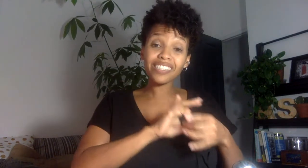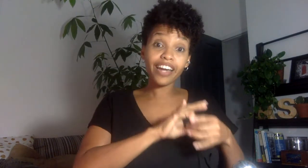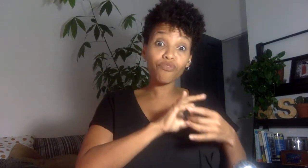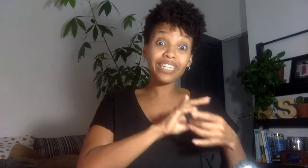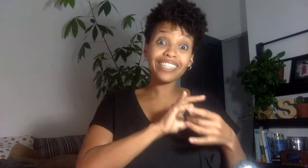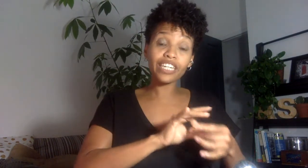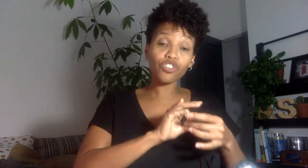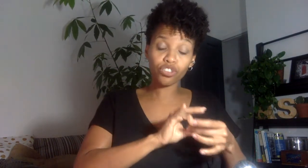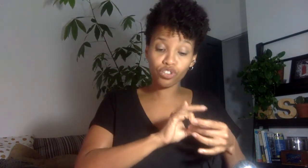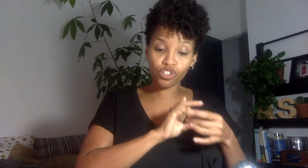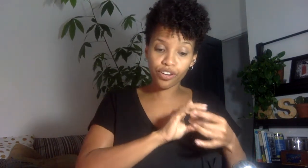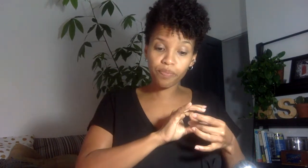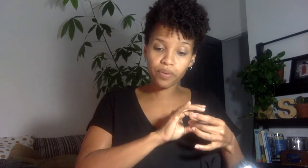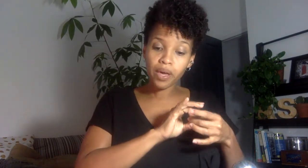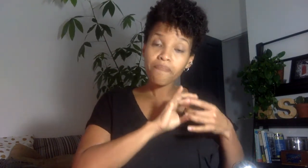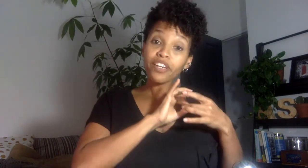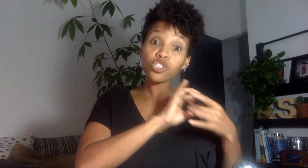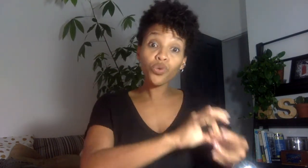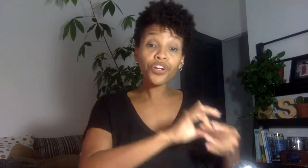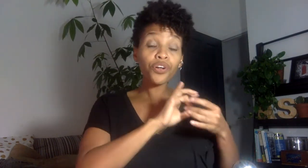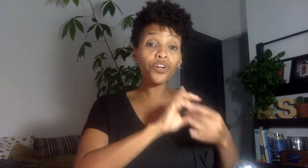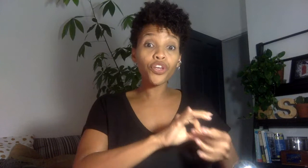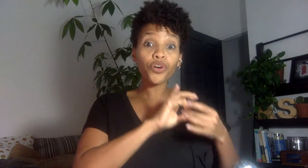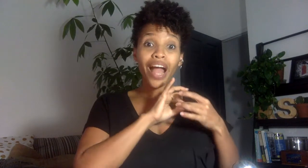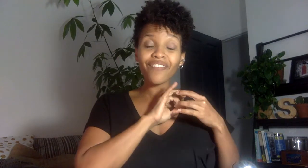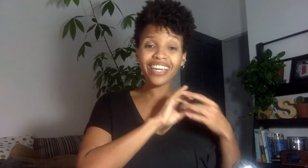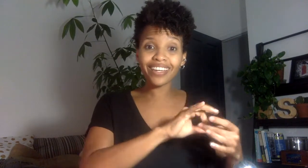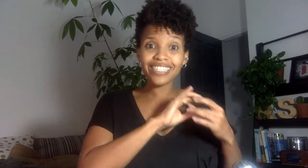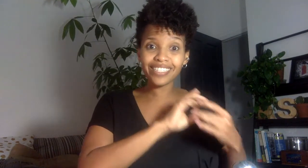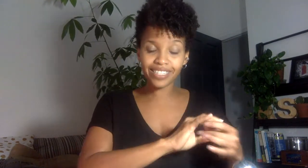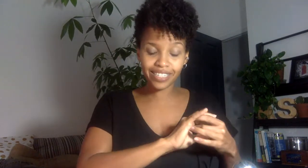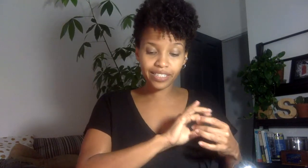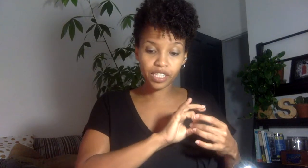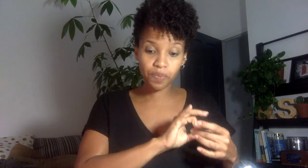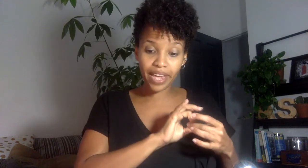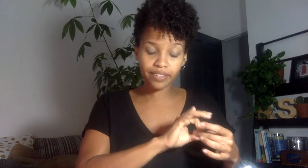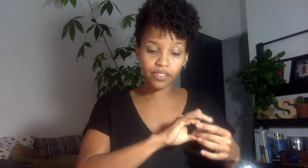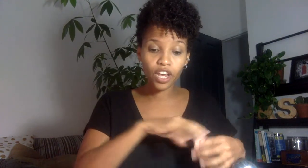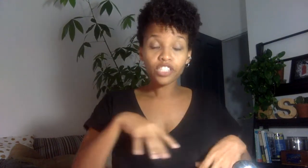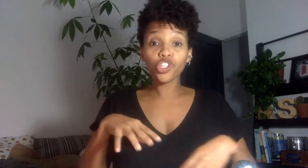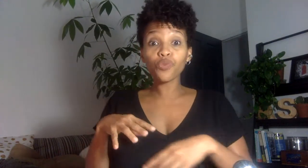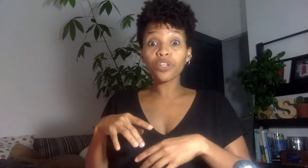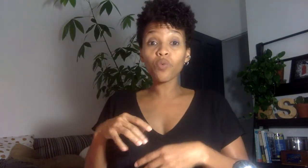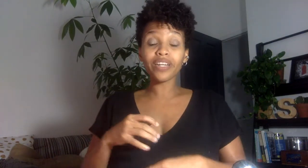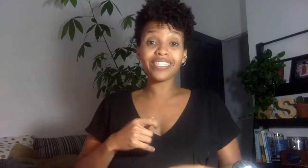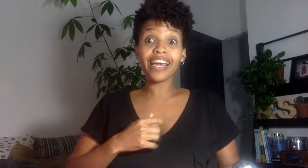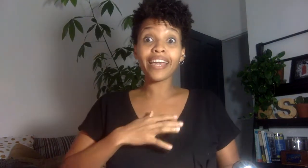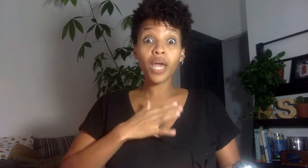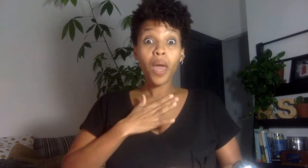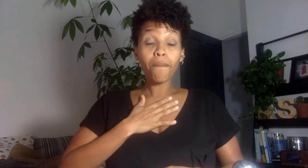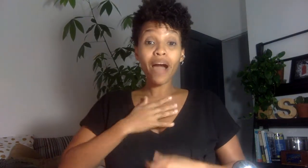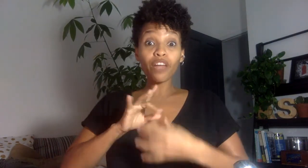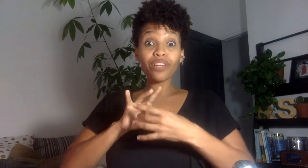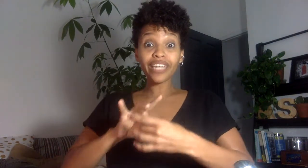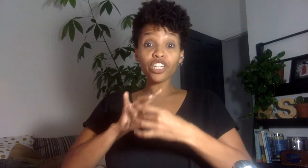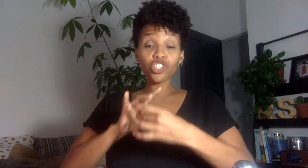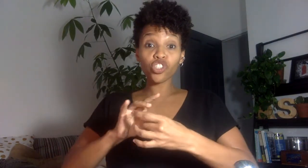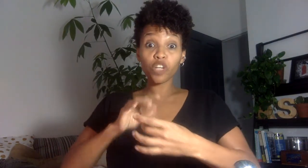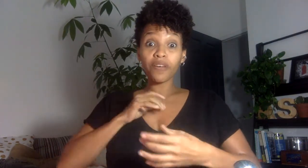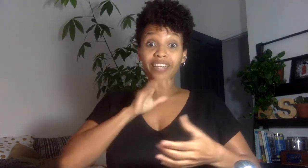sign relationship, make sure you're having consistent space. So you wouldn't want to say my relationship and then set